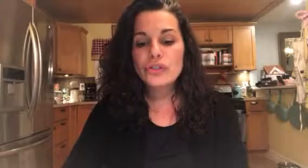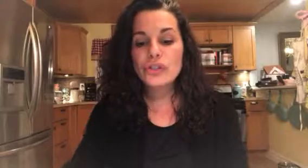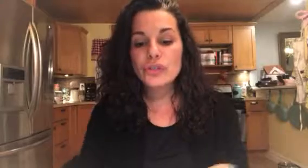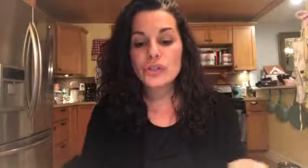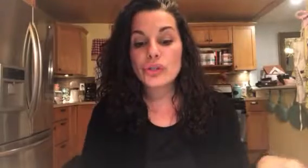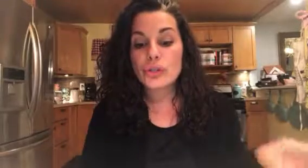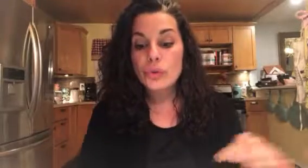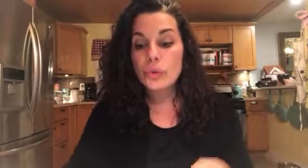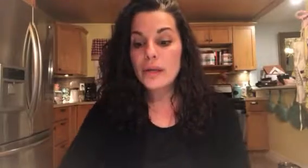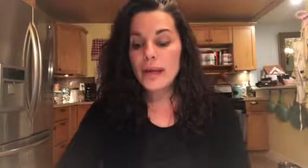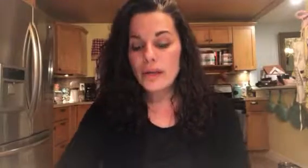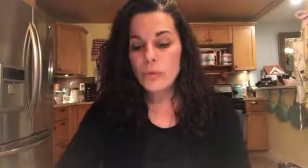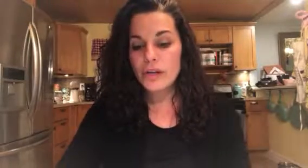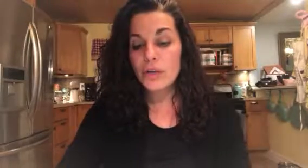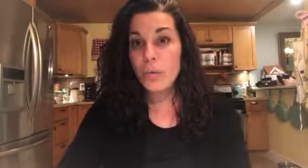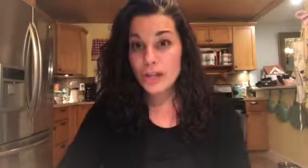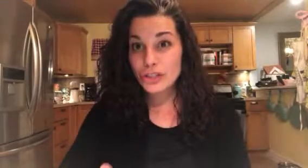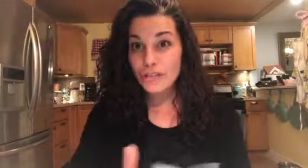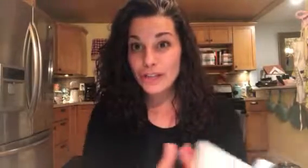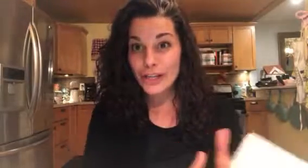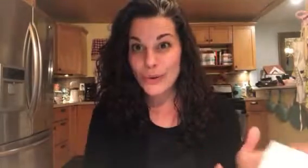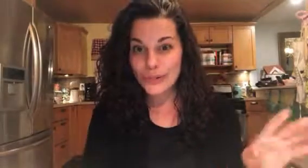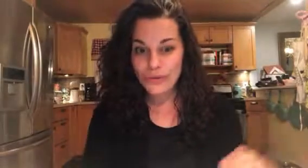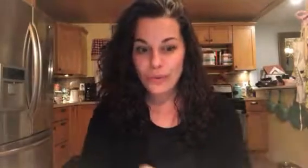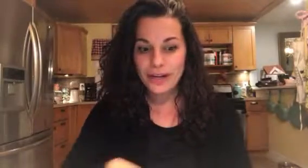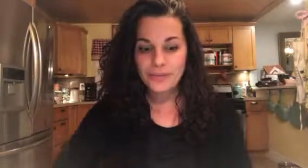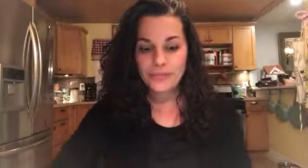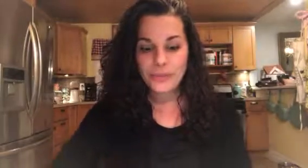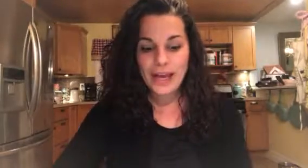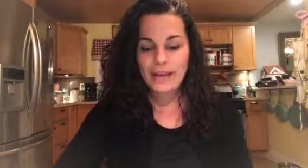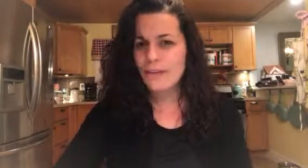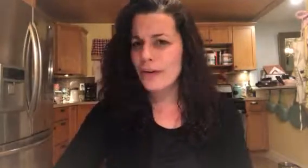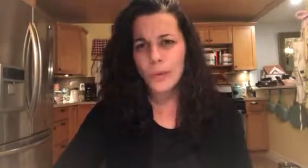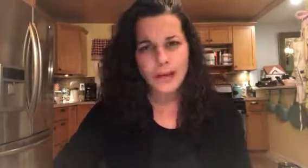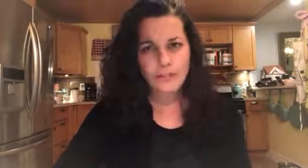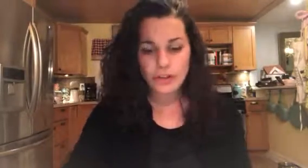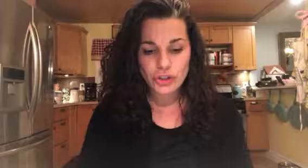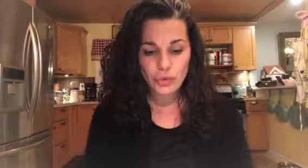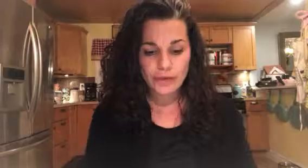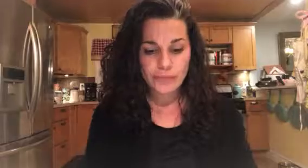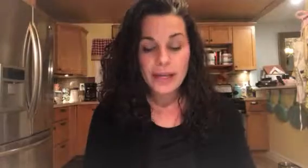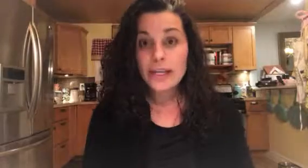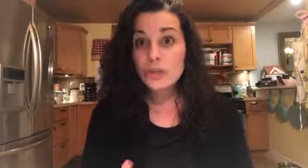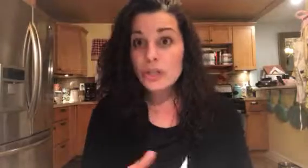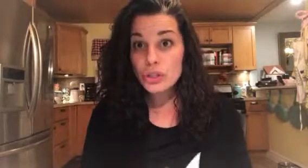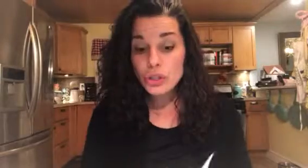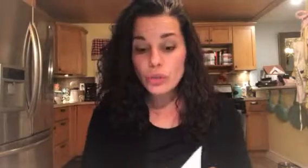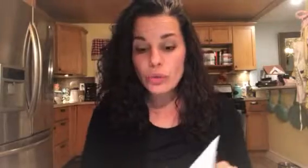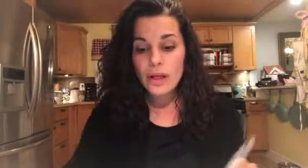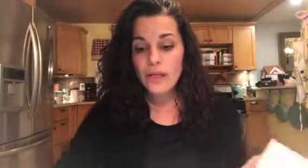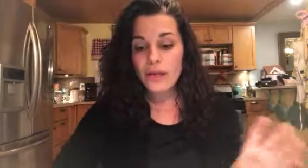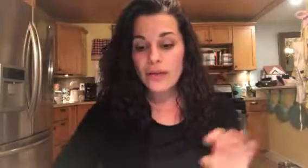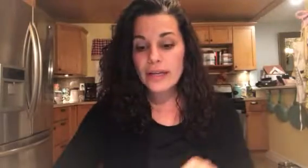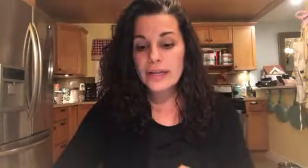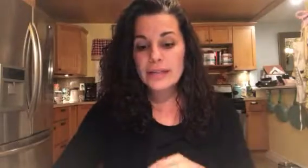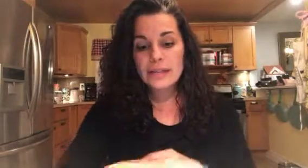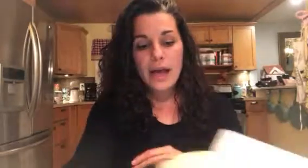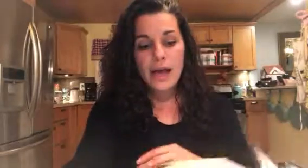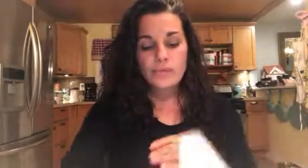to Unit 2, and I want you to watch the videos for it, okay? Very quick, very short. Unit 2, there is, and